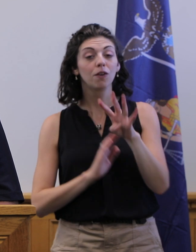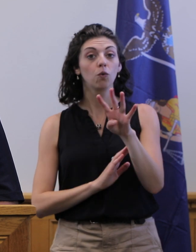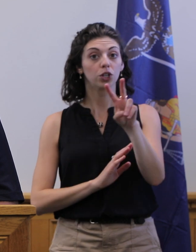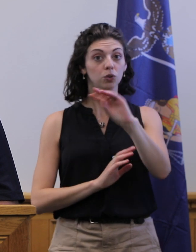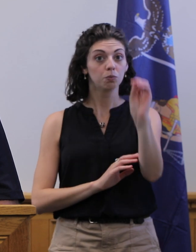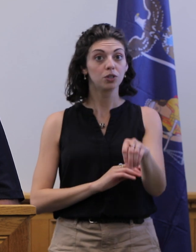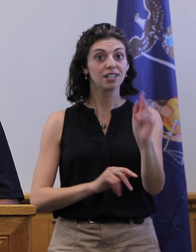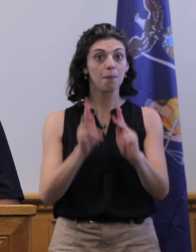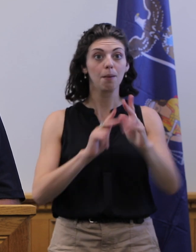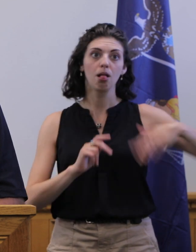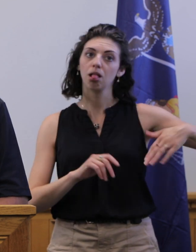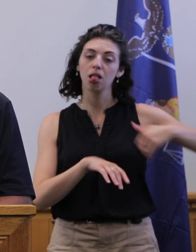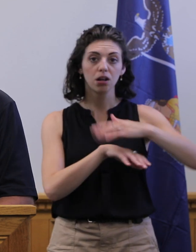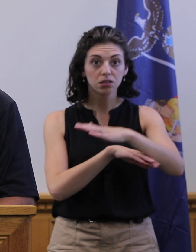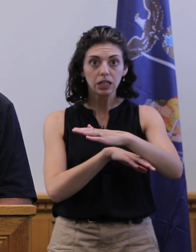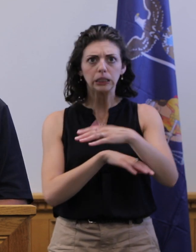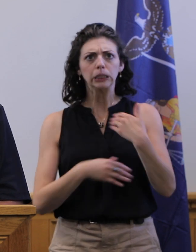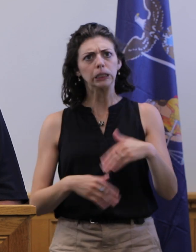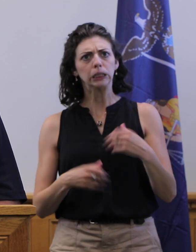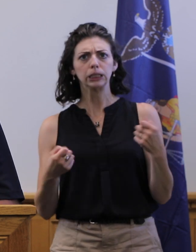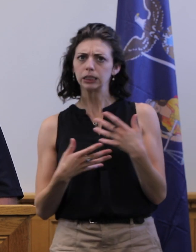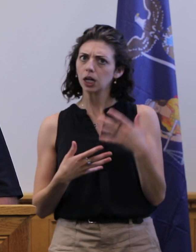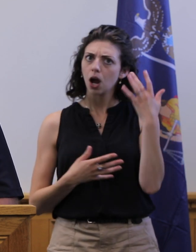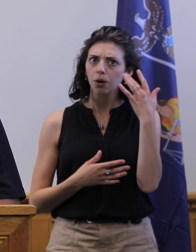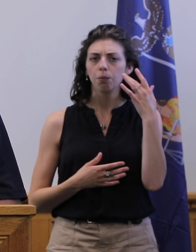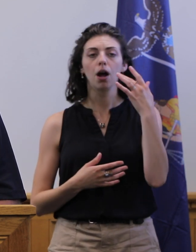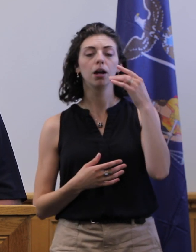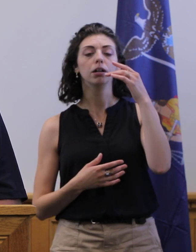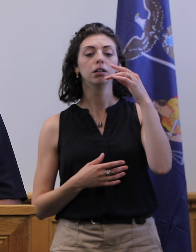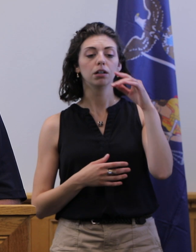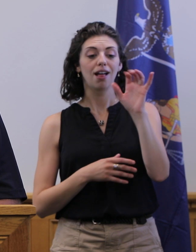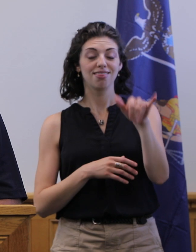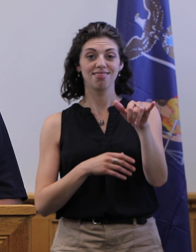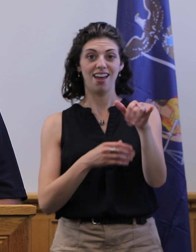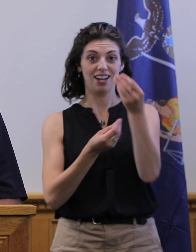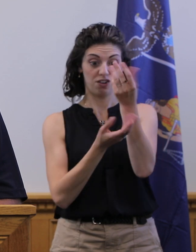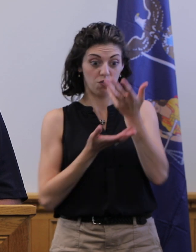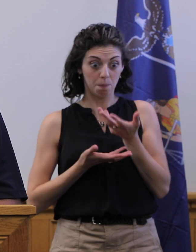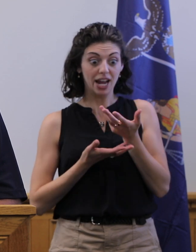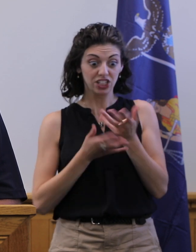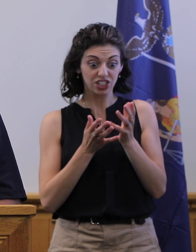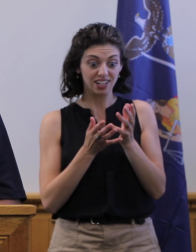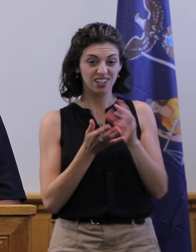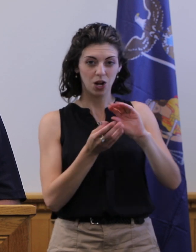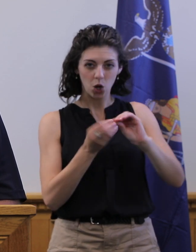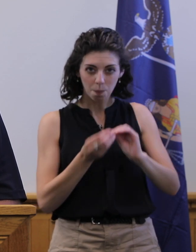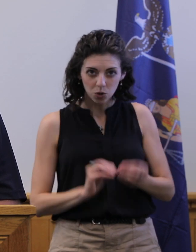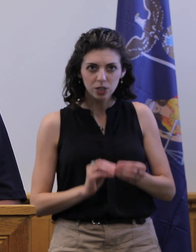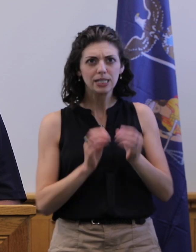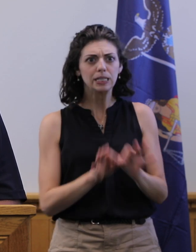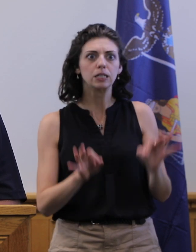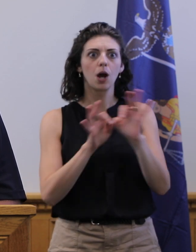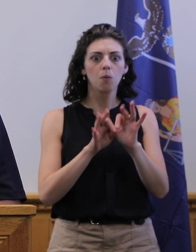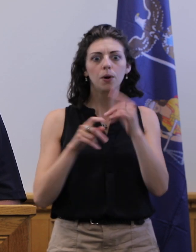forms. This is alarming to me as chairman of our county legislature because the census data is so important to many of the services